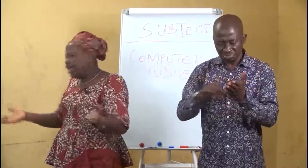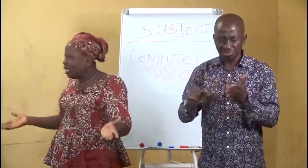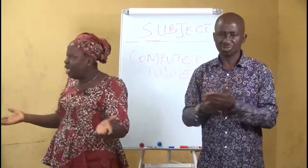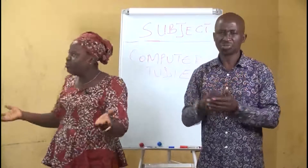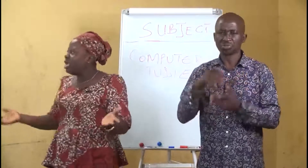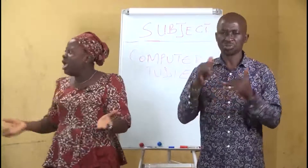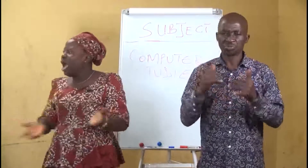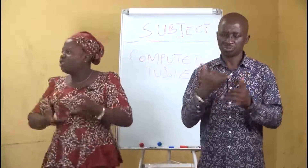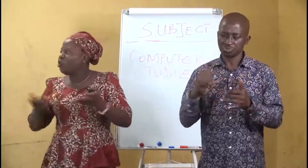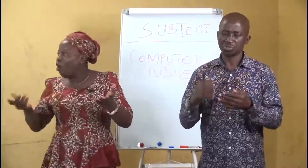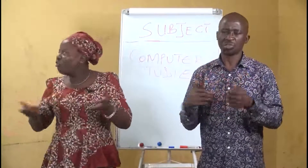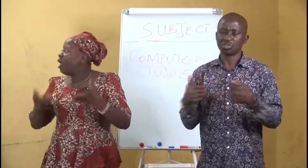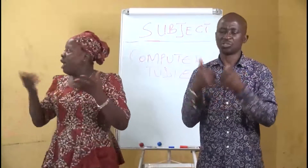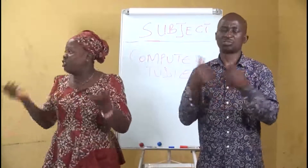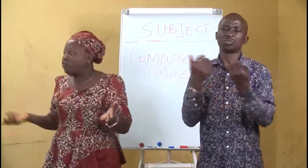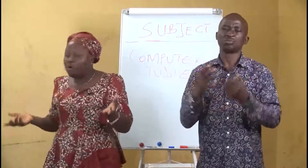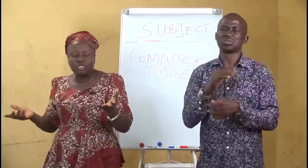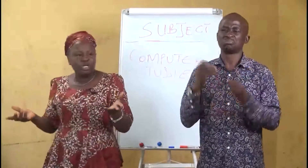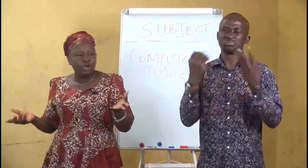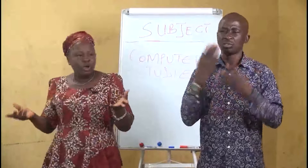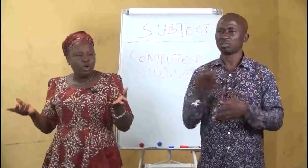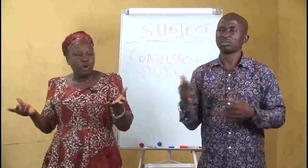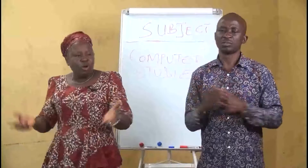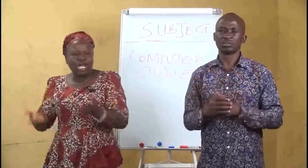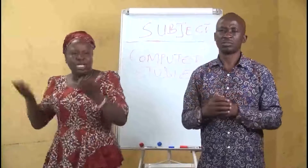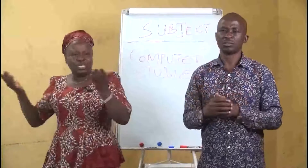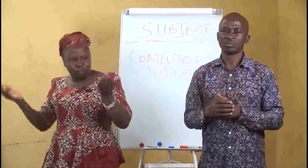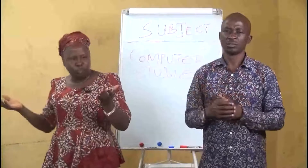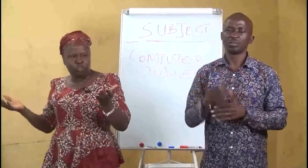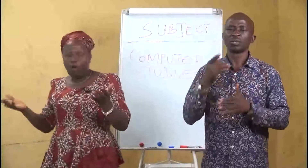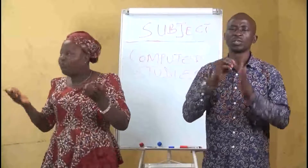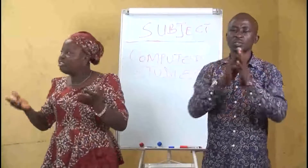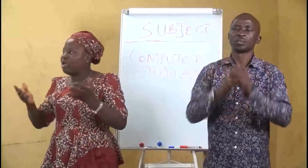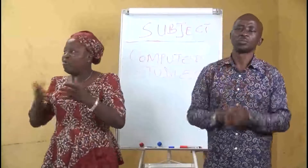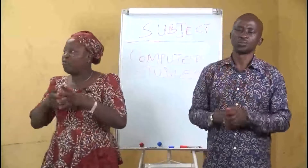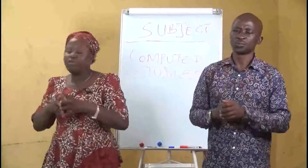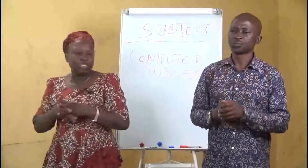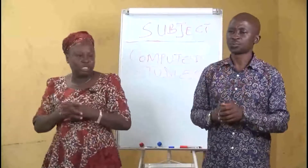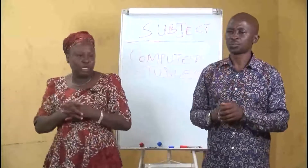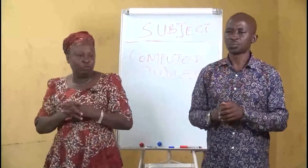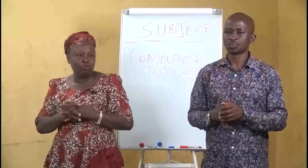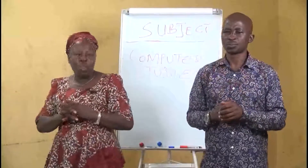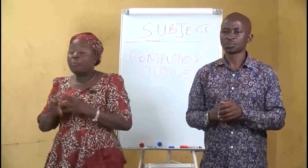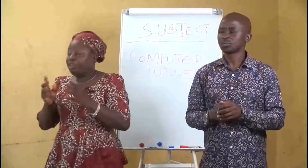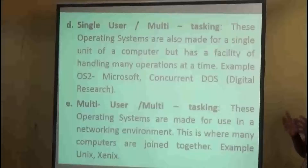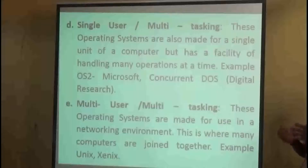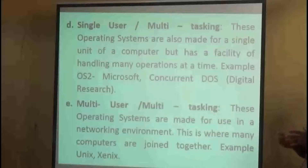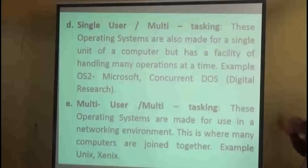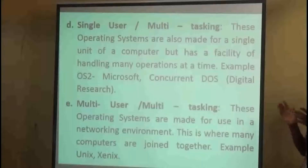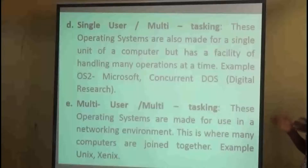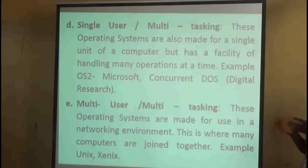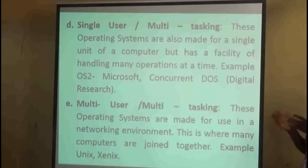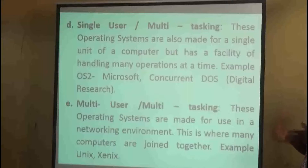can be playing games, and so on and so forth. What are the examples of this type of operating system?